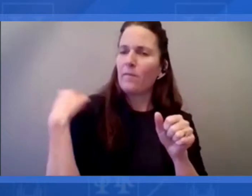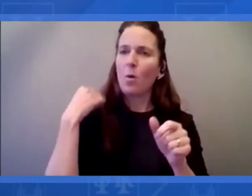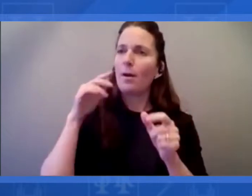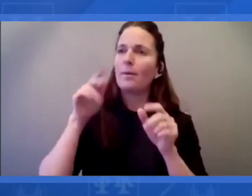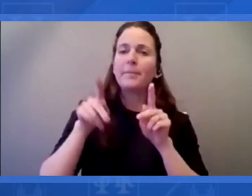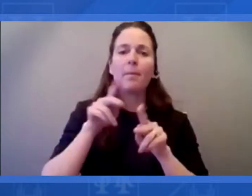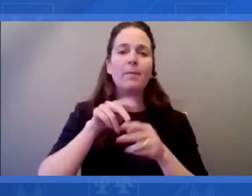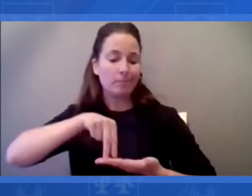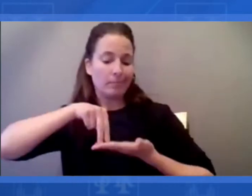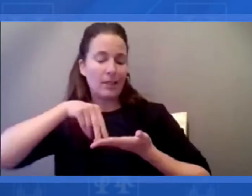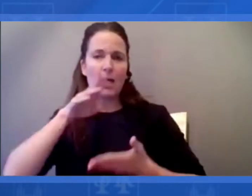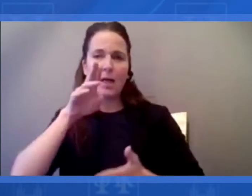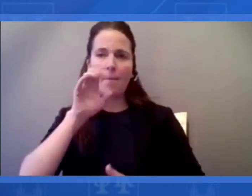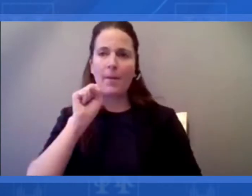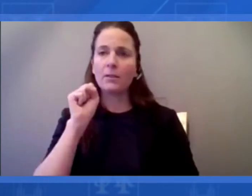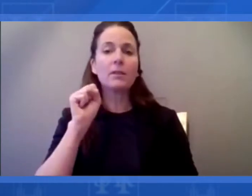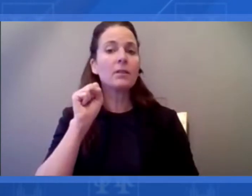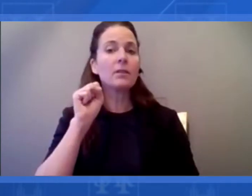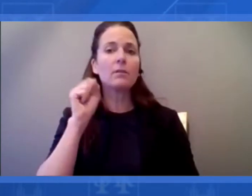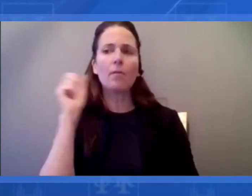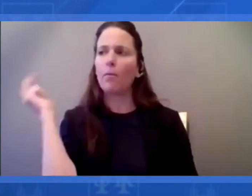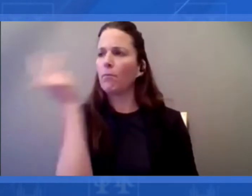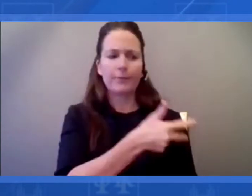at stops.